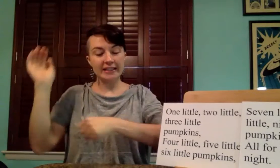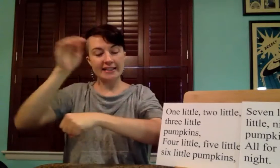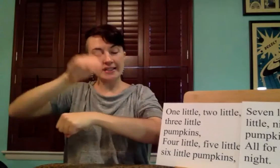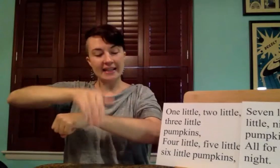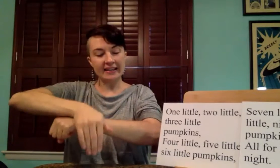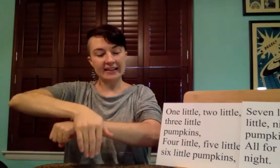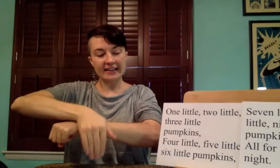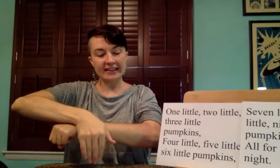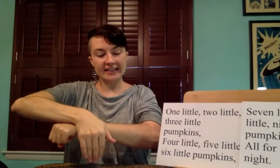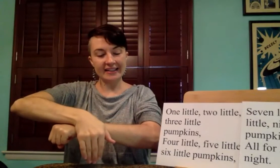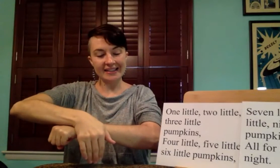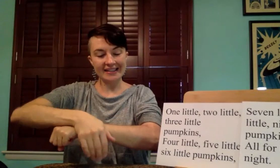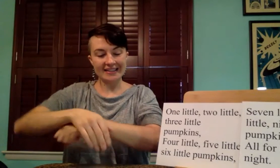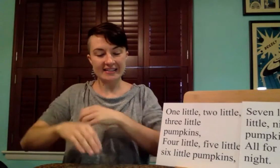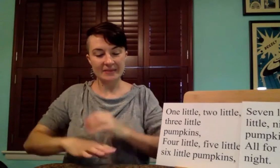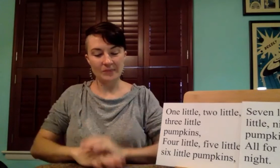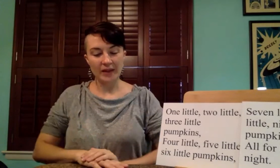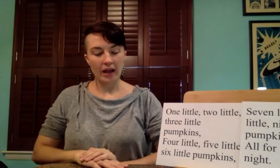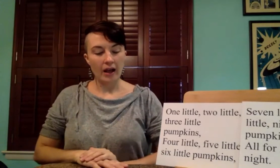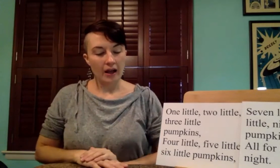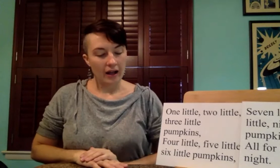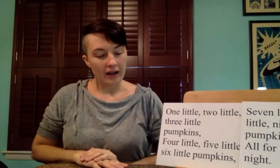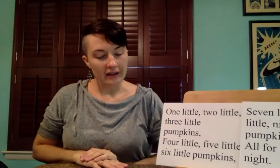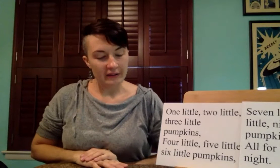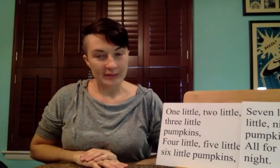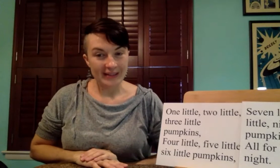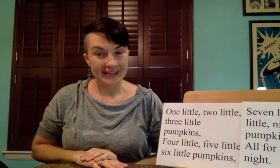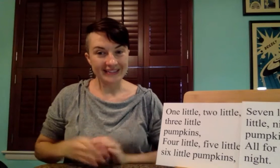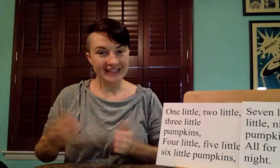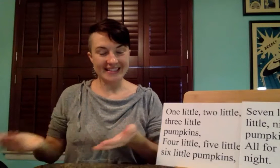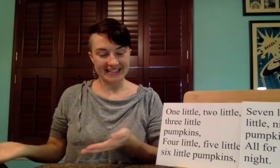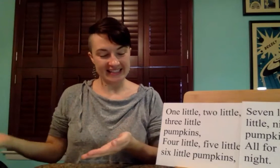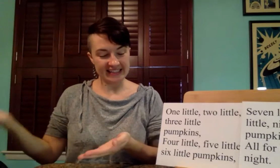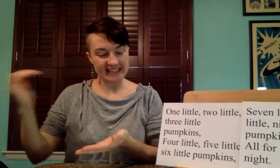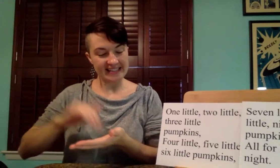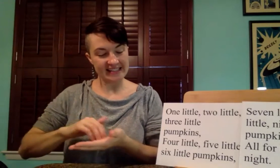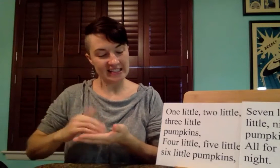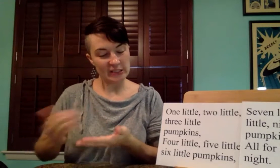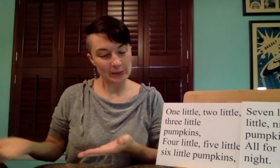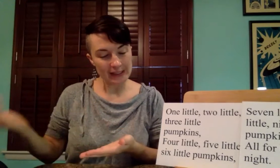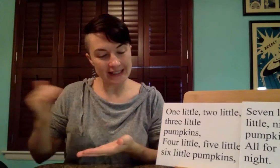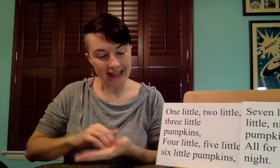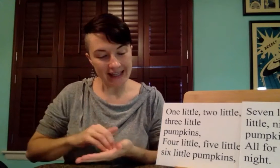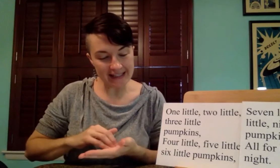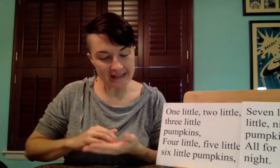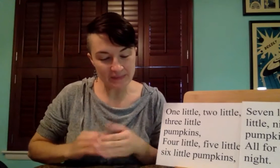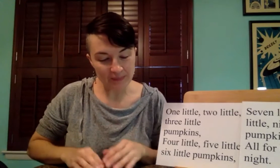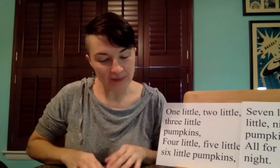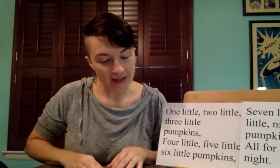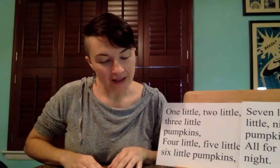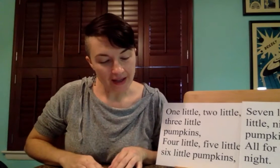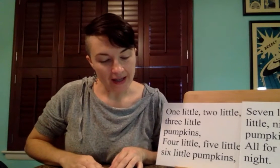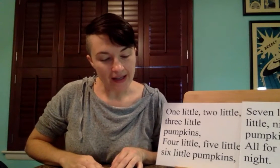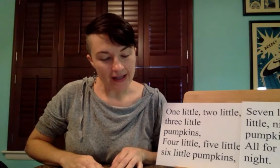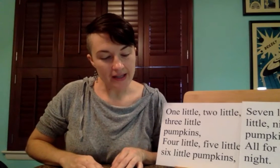Halloween night. All right, let's do it again. And